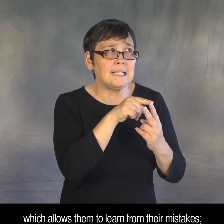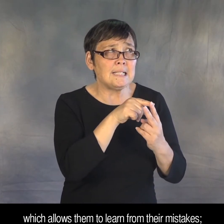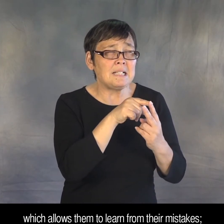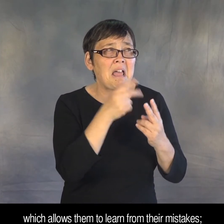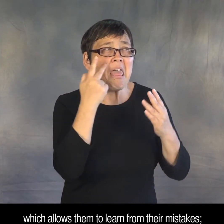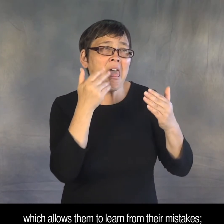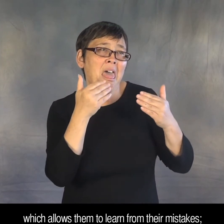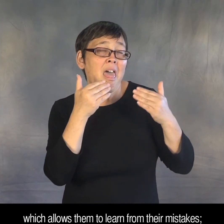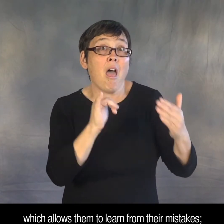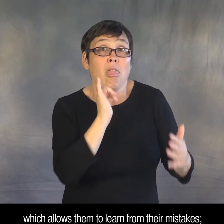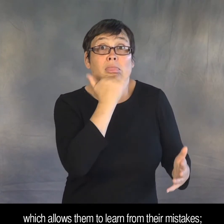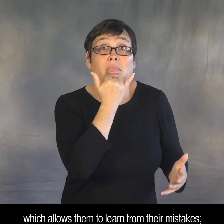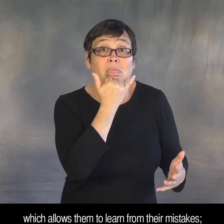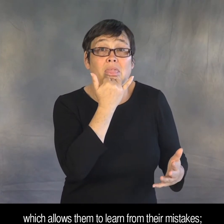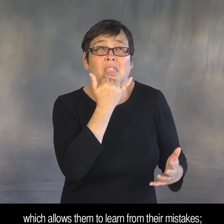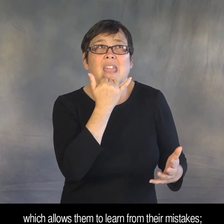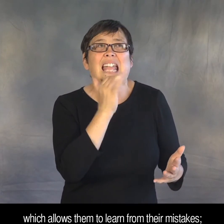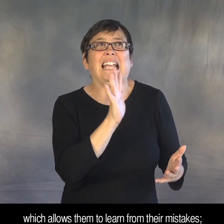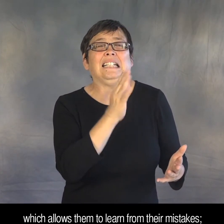which allows them to learn from their mistakes.